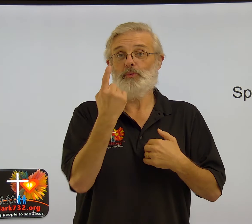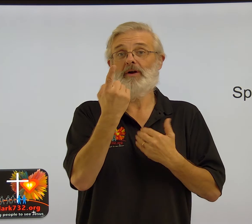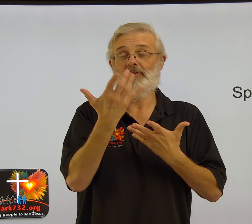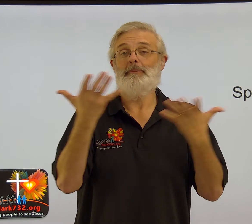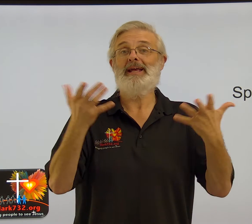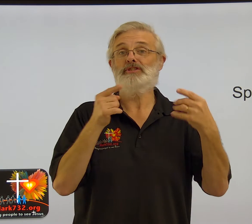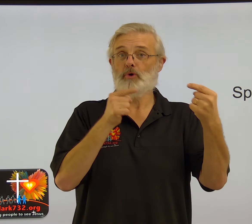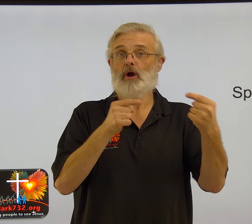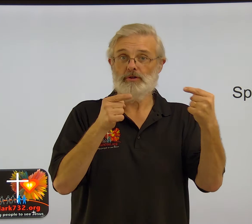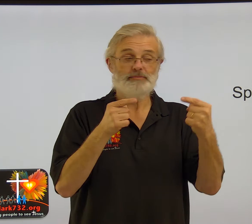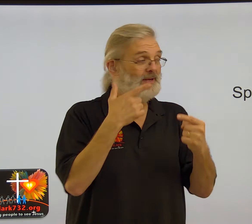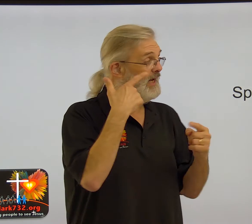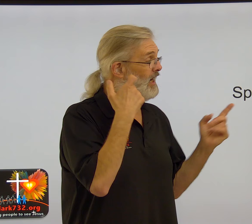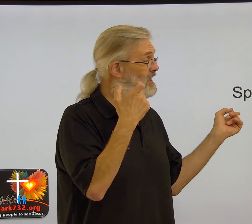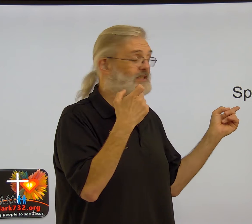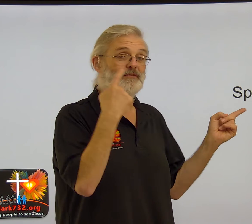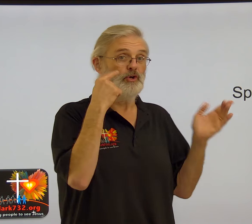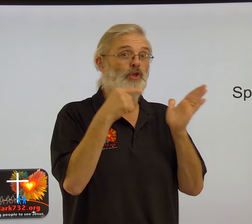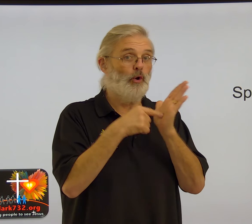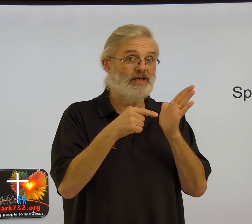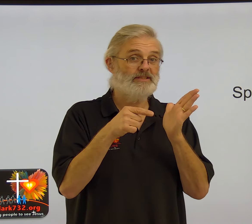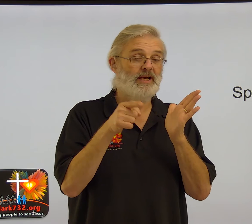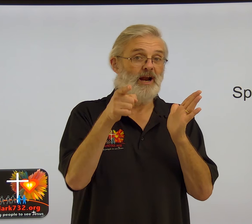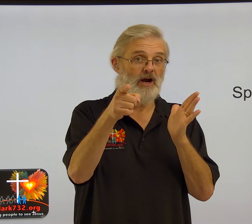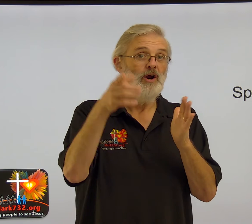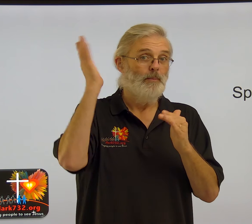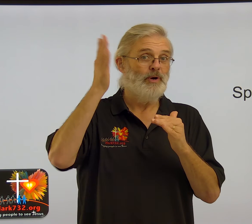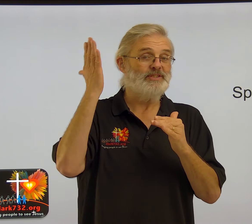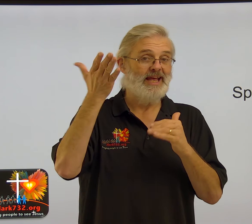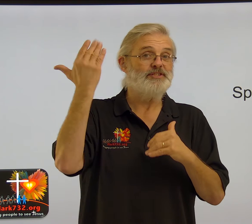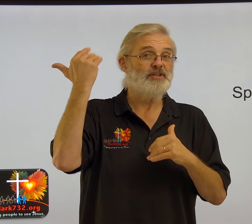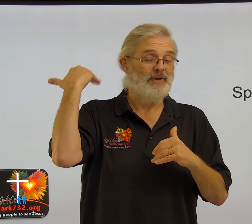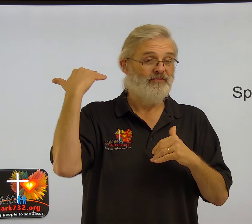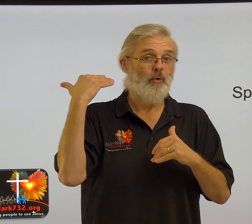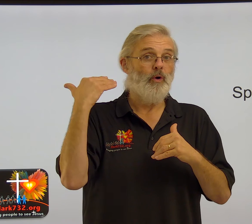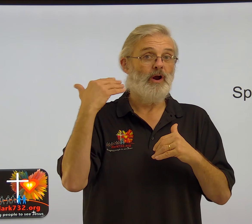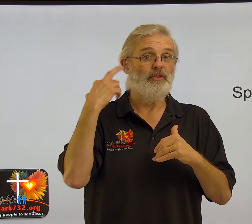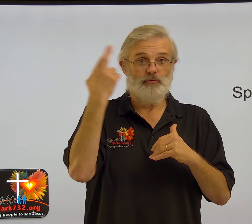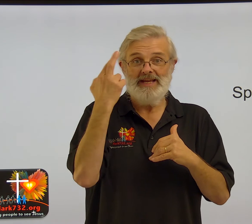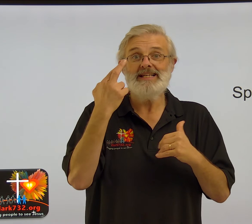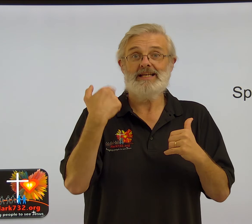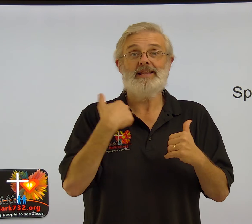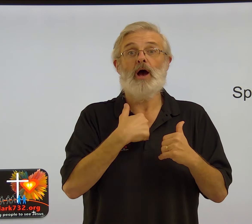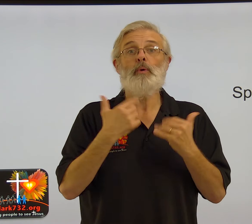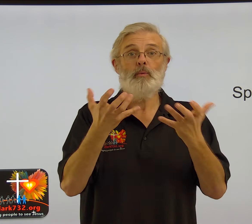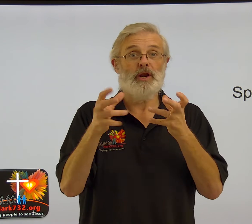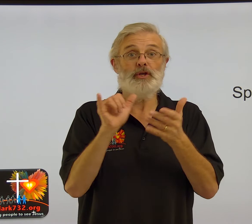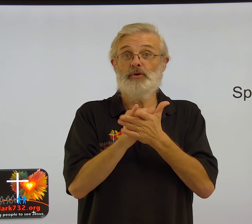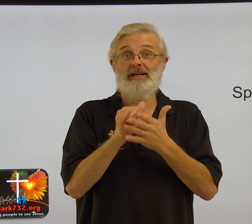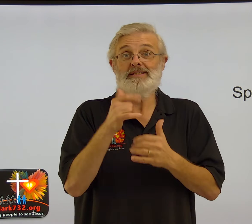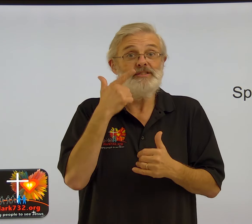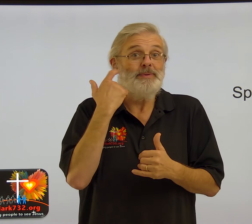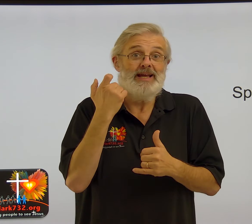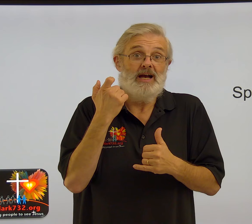the biggest struggles, because if you'll notice in our presentation before, the reason that we want to do this is